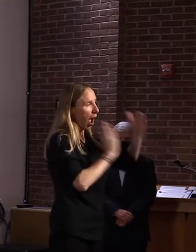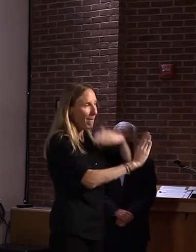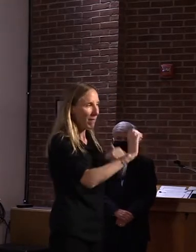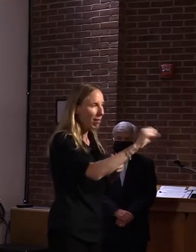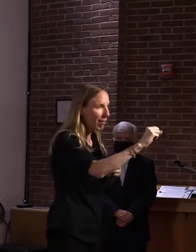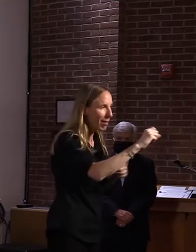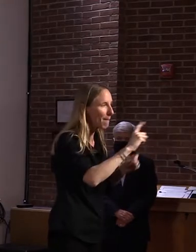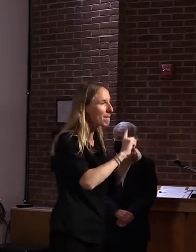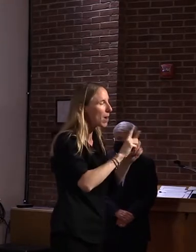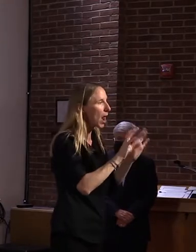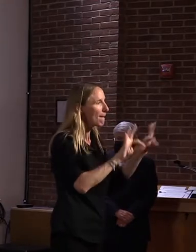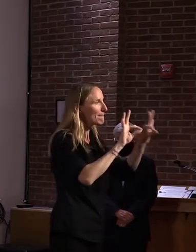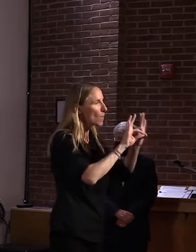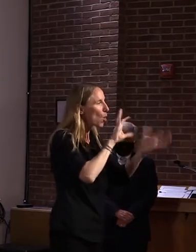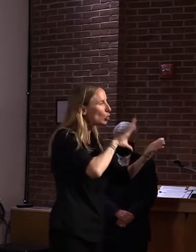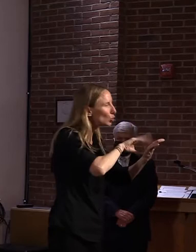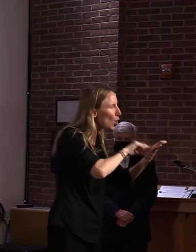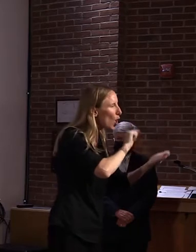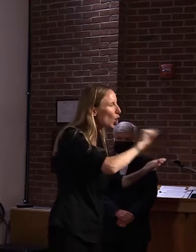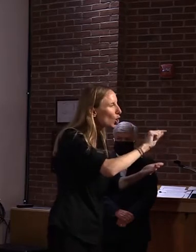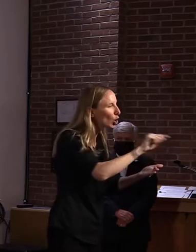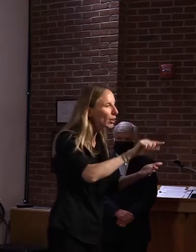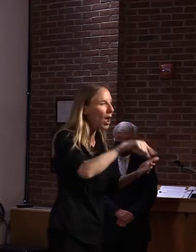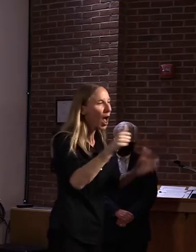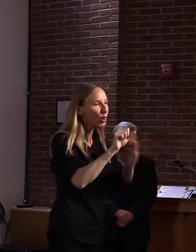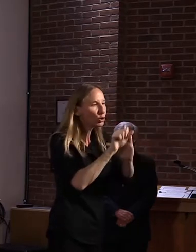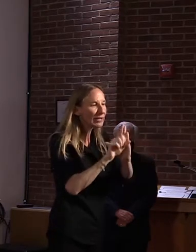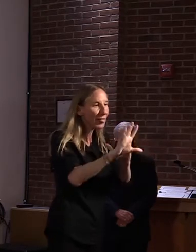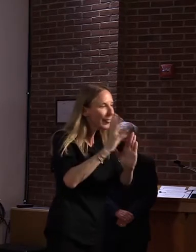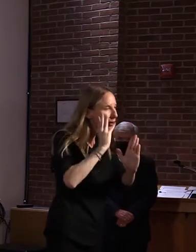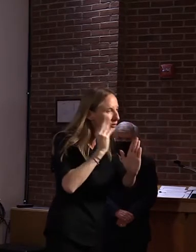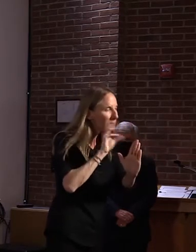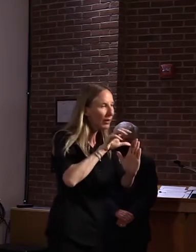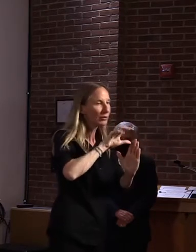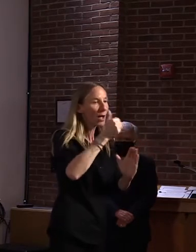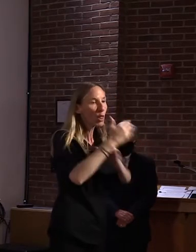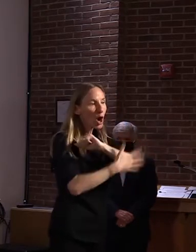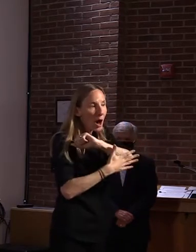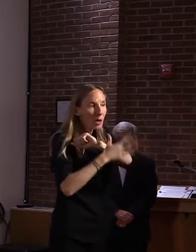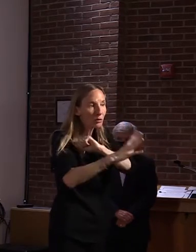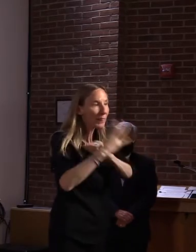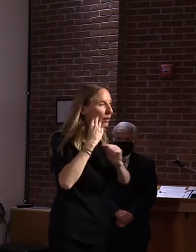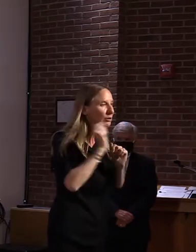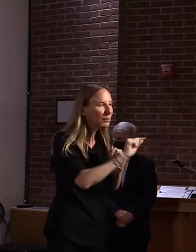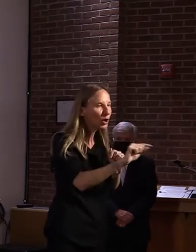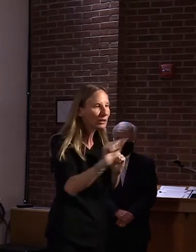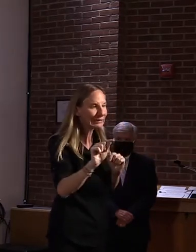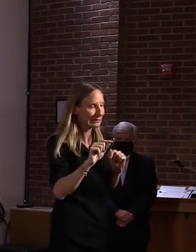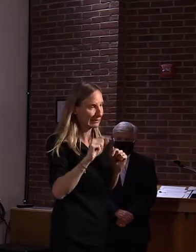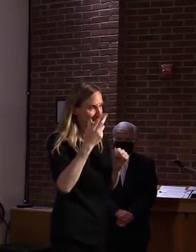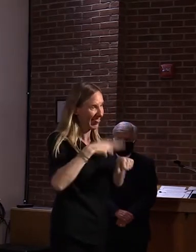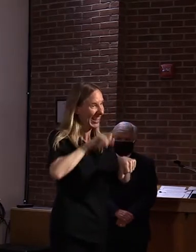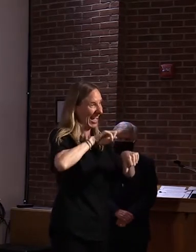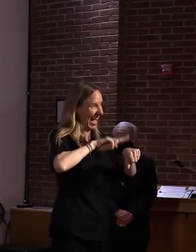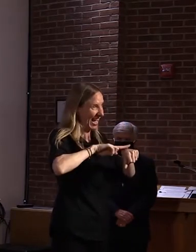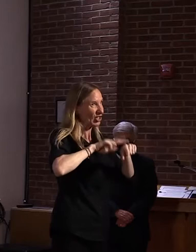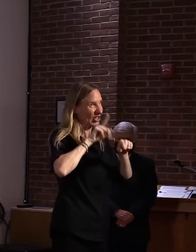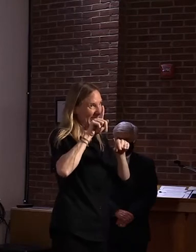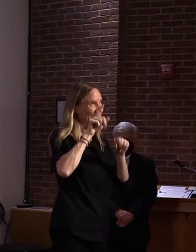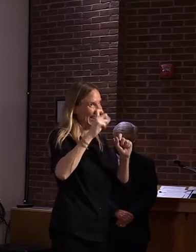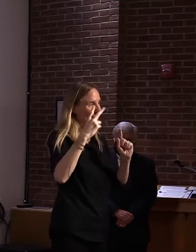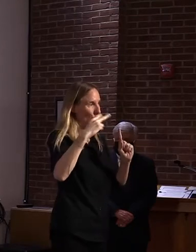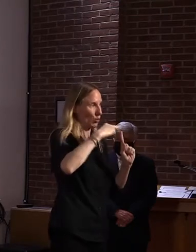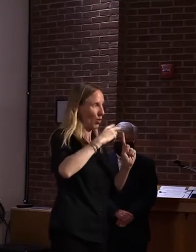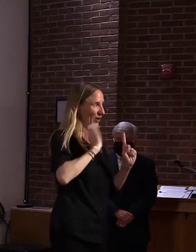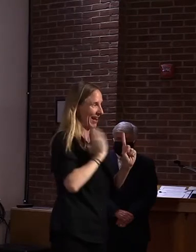will learn from international and national experiences. The nation as a whole needs to learn from this